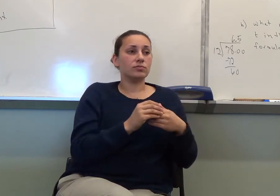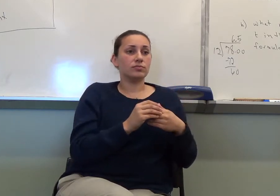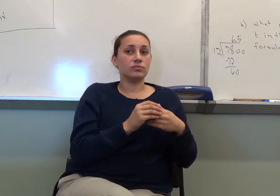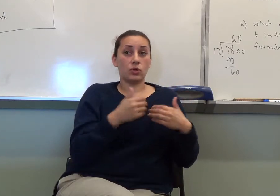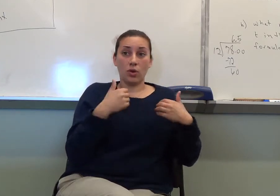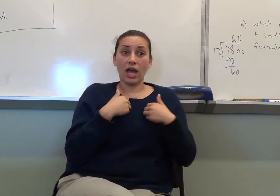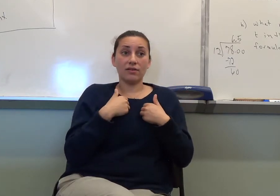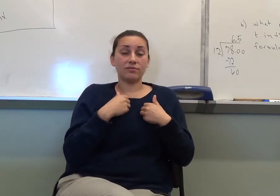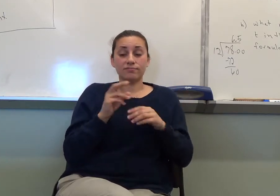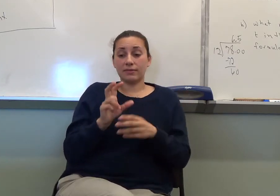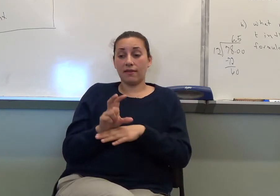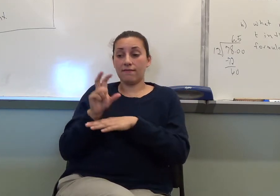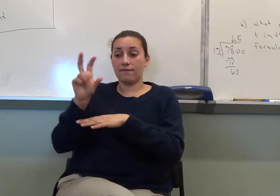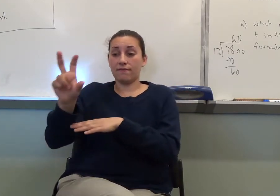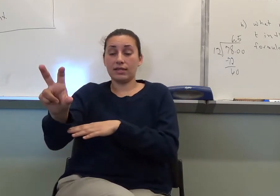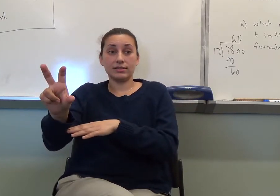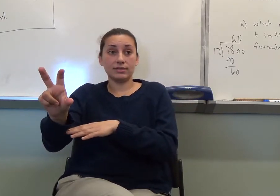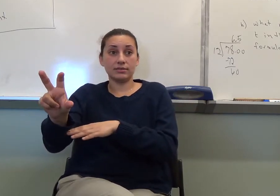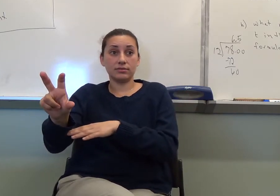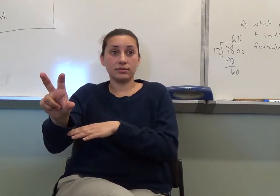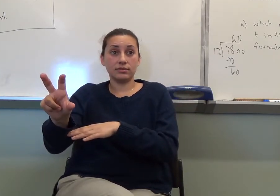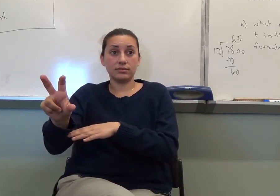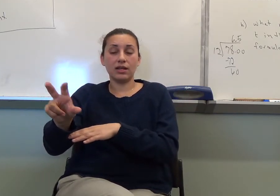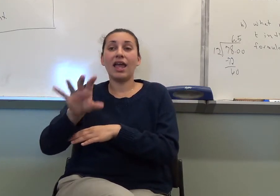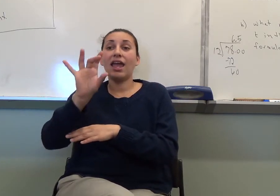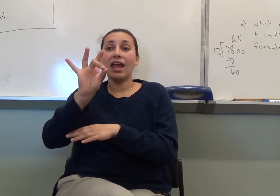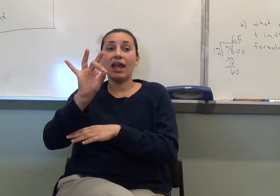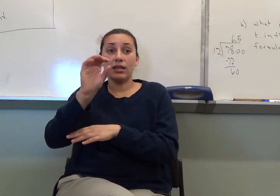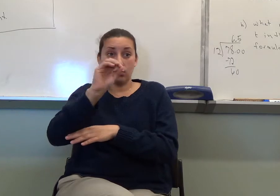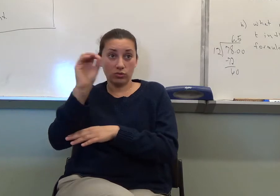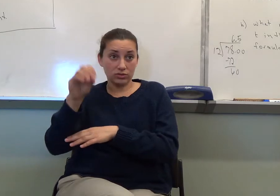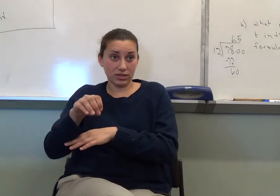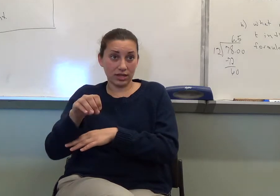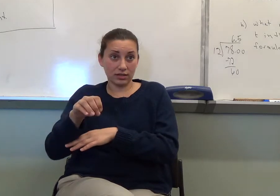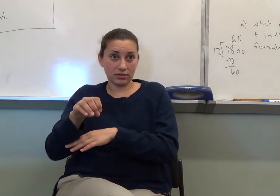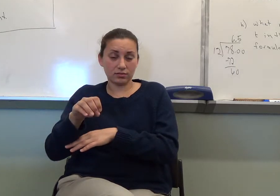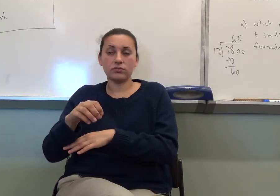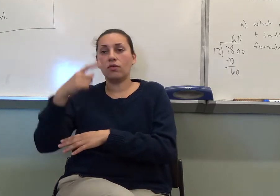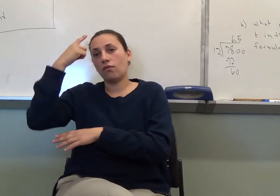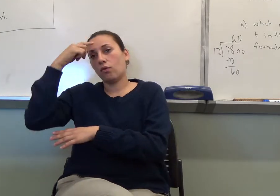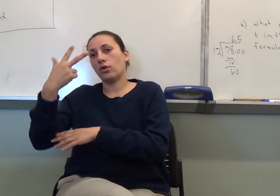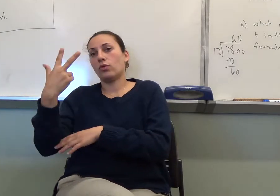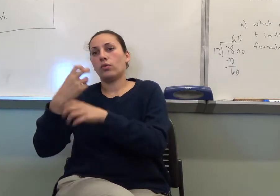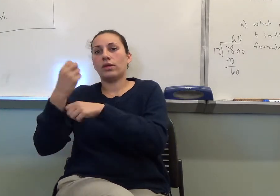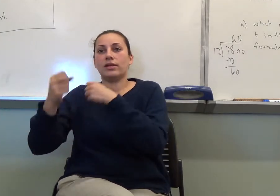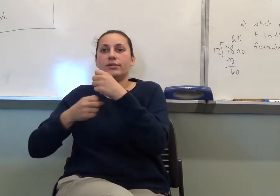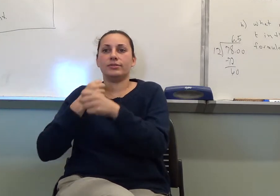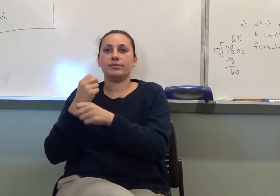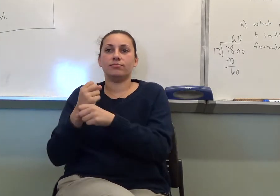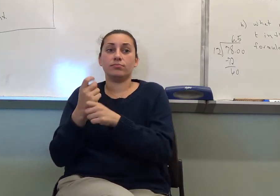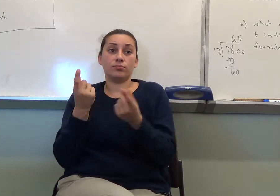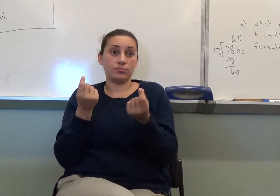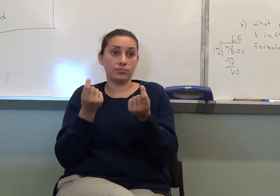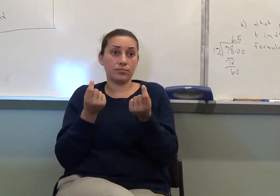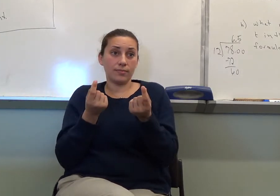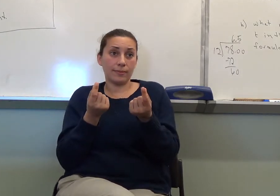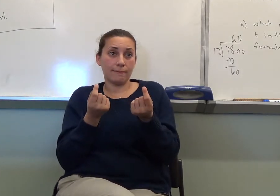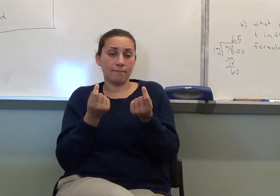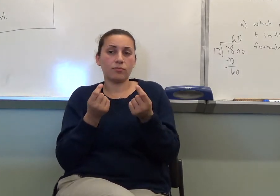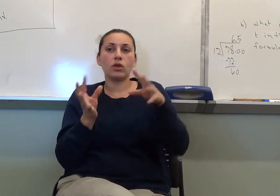you invest it at 8% for 3 years. And the first thing we want to do is to compute the total amount in the